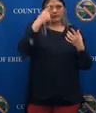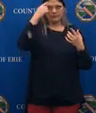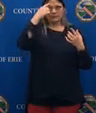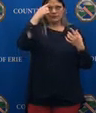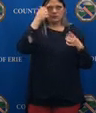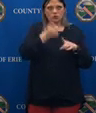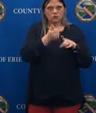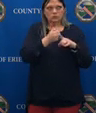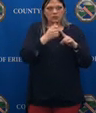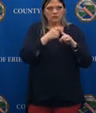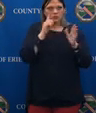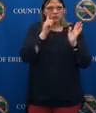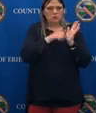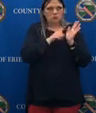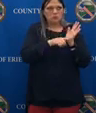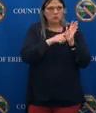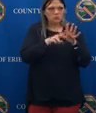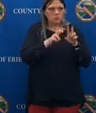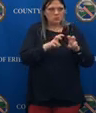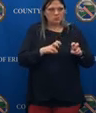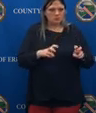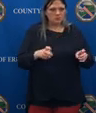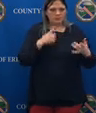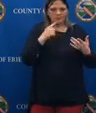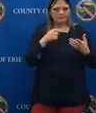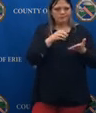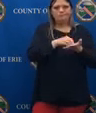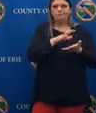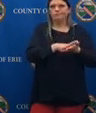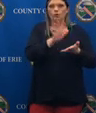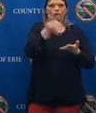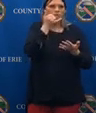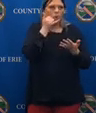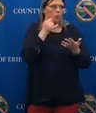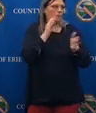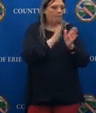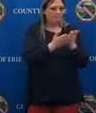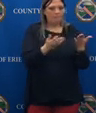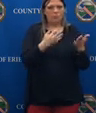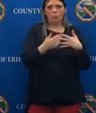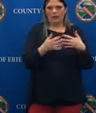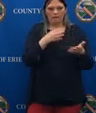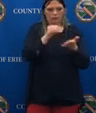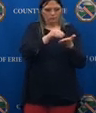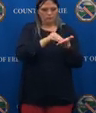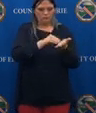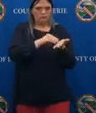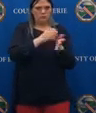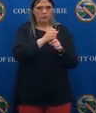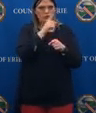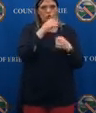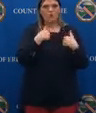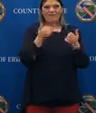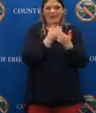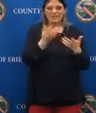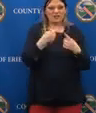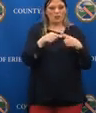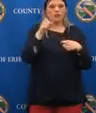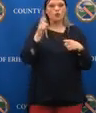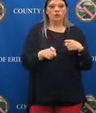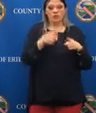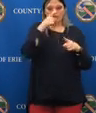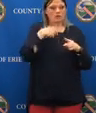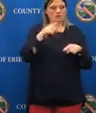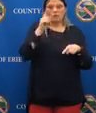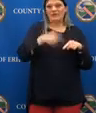a survey in your little black book or in your computer to make sure that you have all the resources you need at hand when you need them, because we